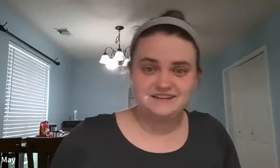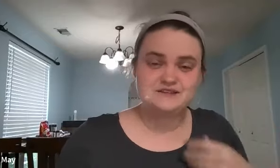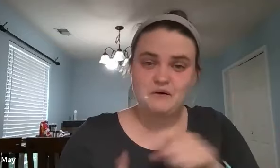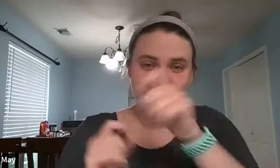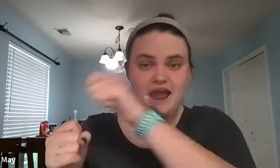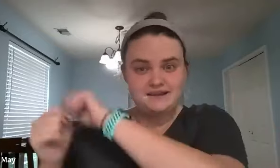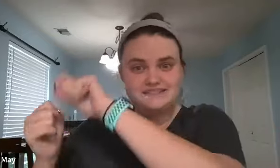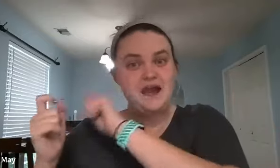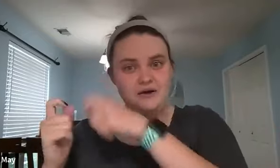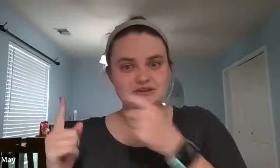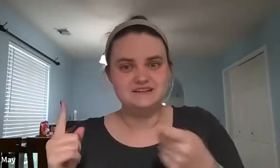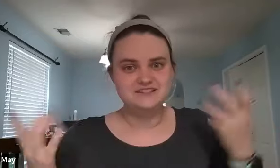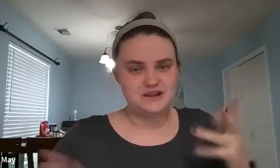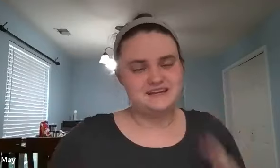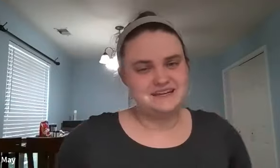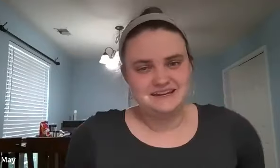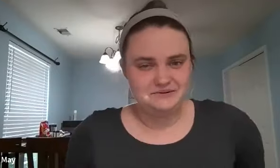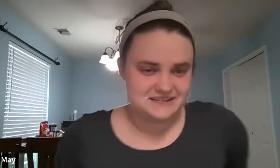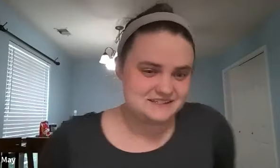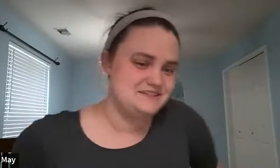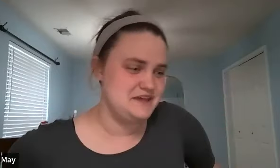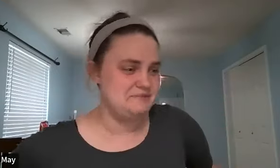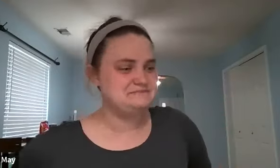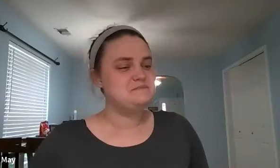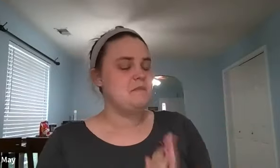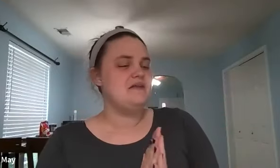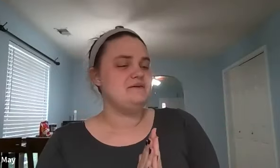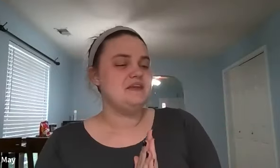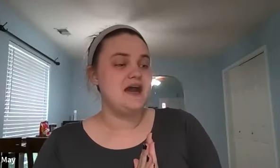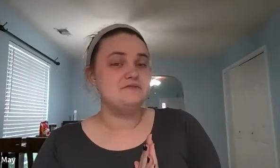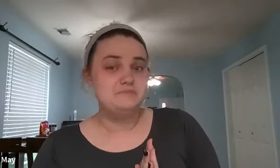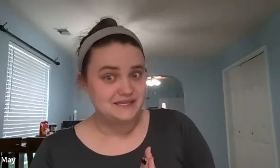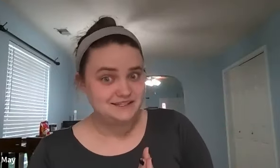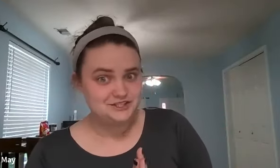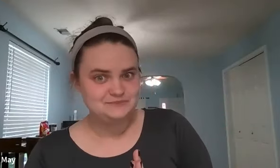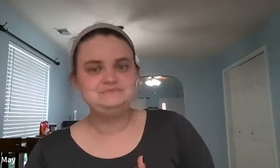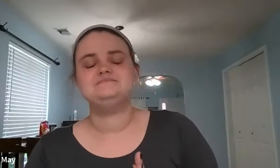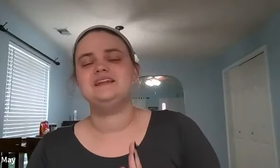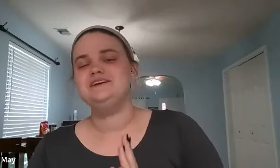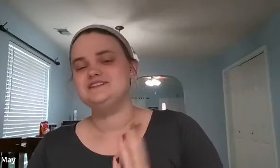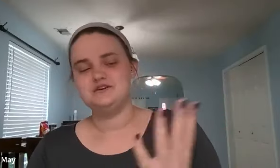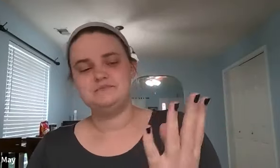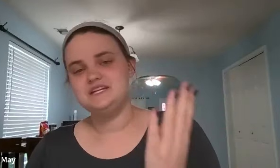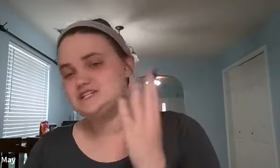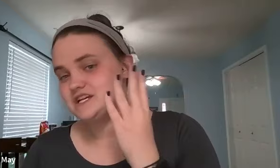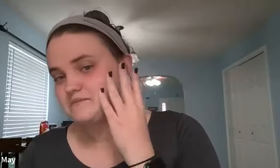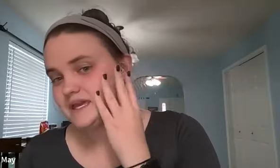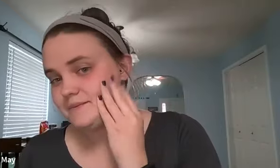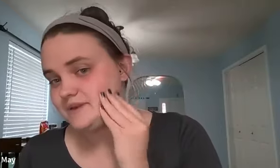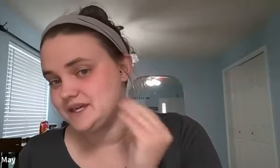that's how I would act out trying to get it anyways. So then we have peach. So peach is going to be